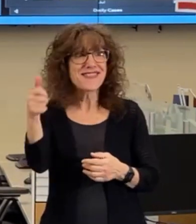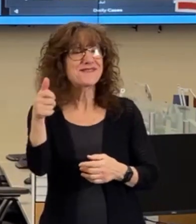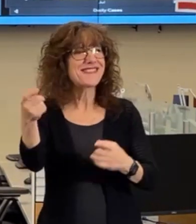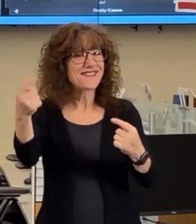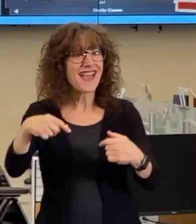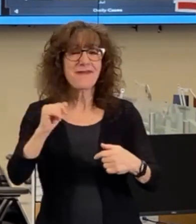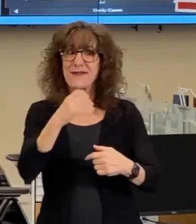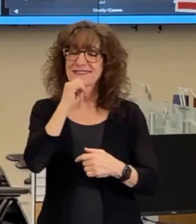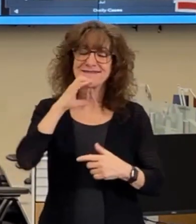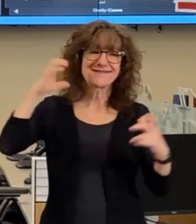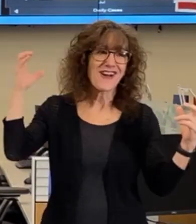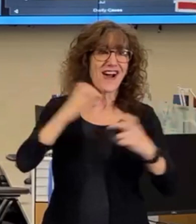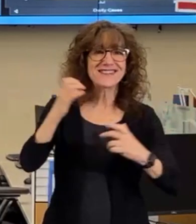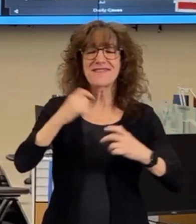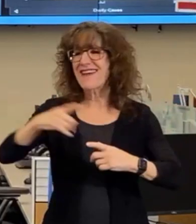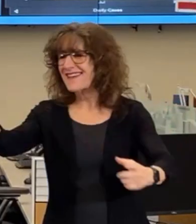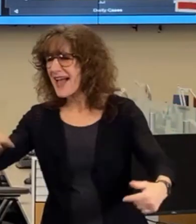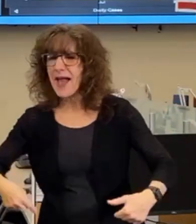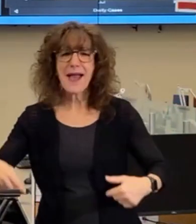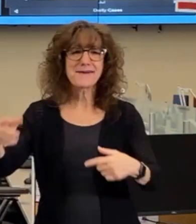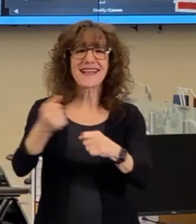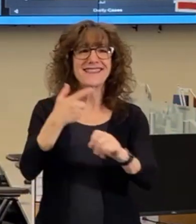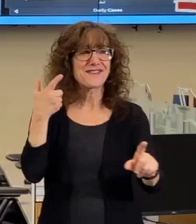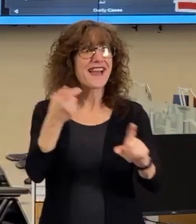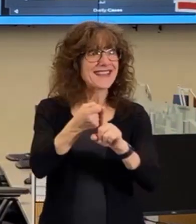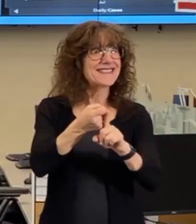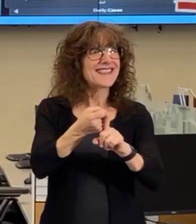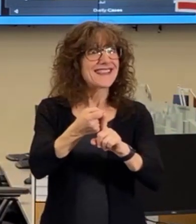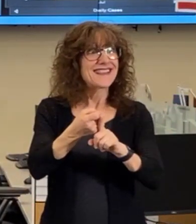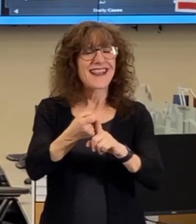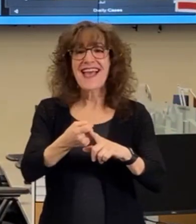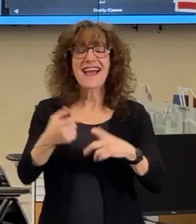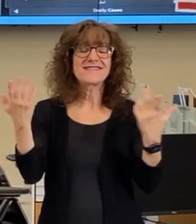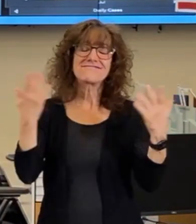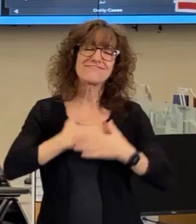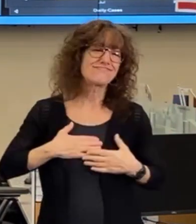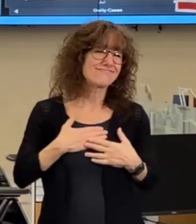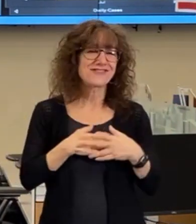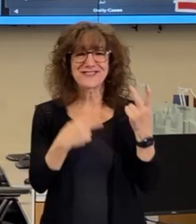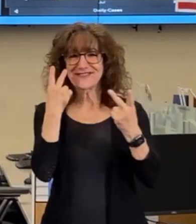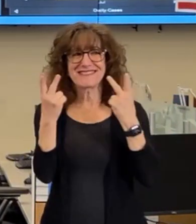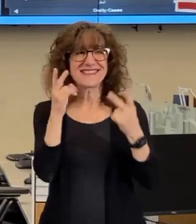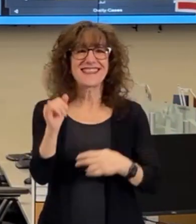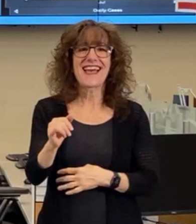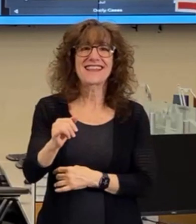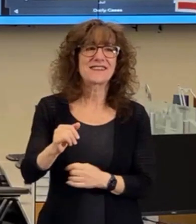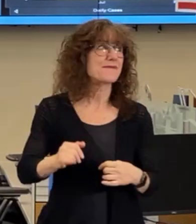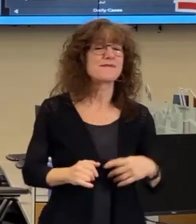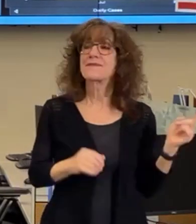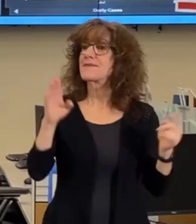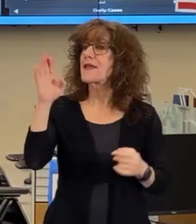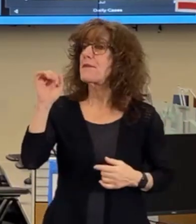there. Our seniors are tremendous. They made the effort to get out there to receive the vaccine, and it was a delight to be there.